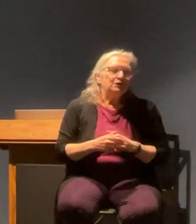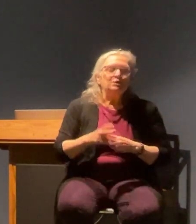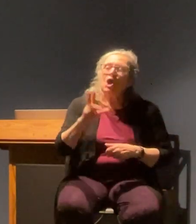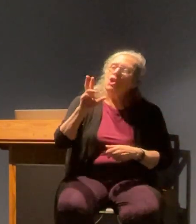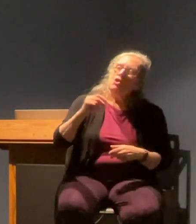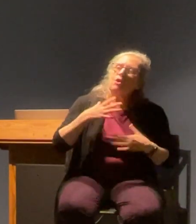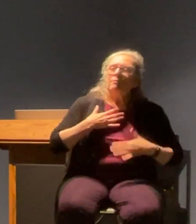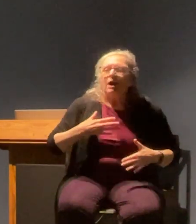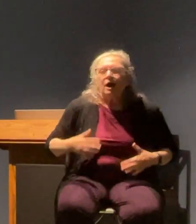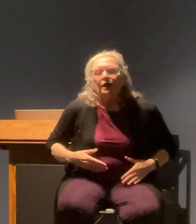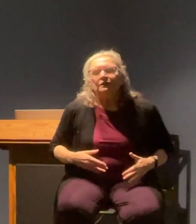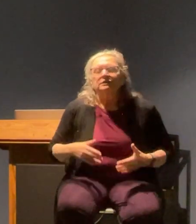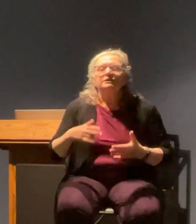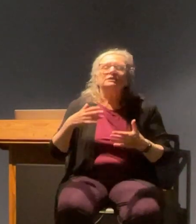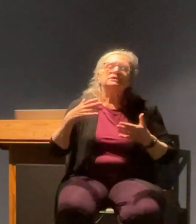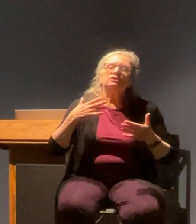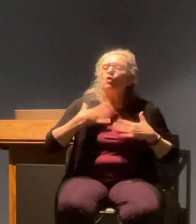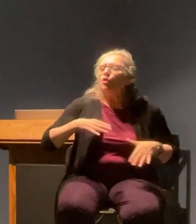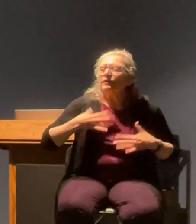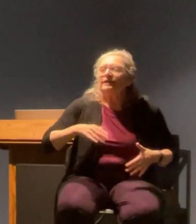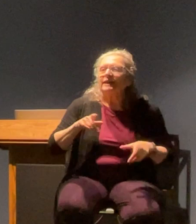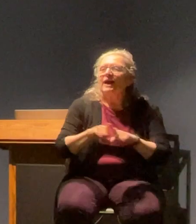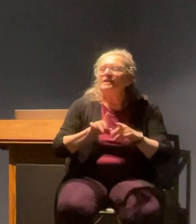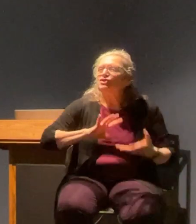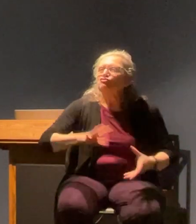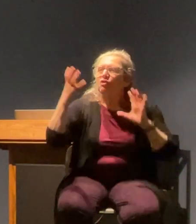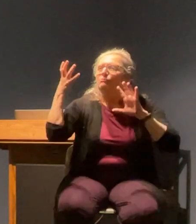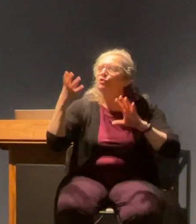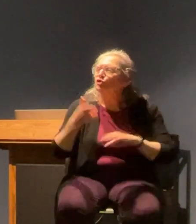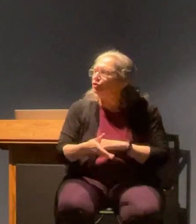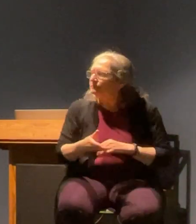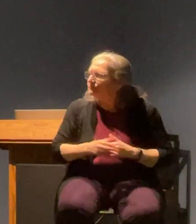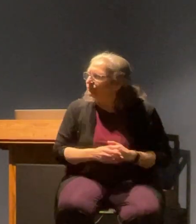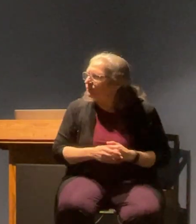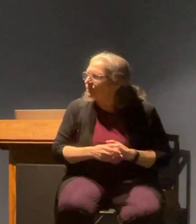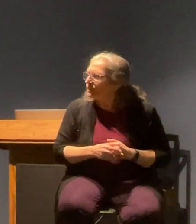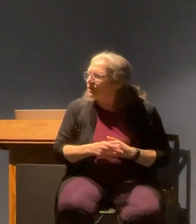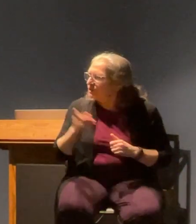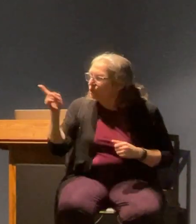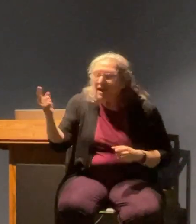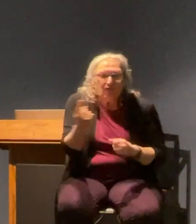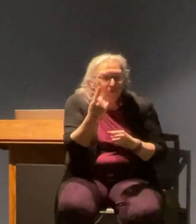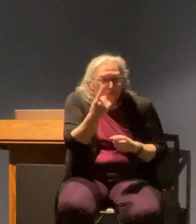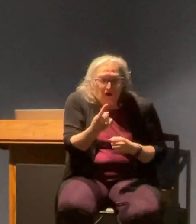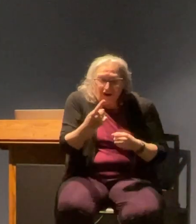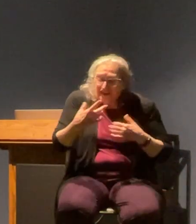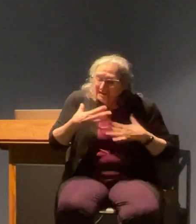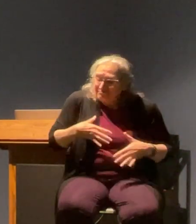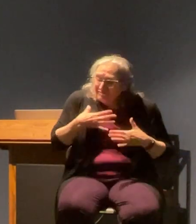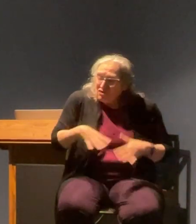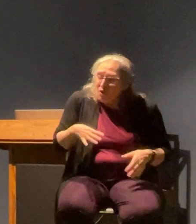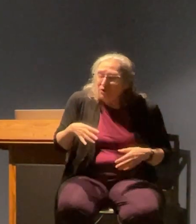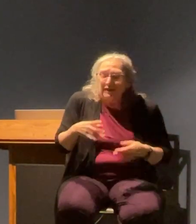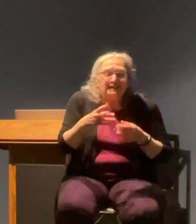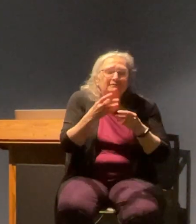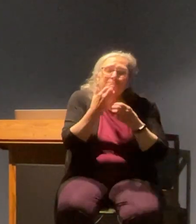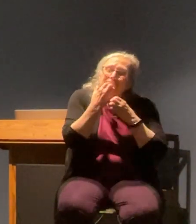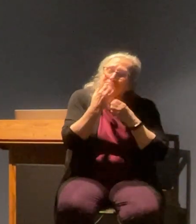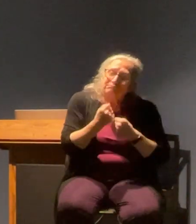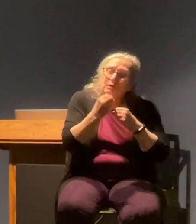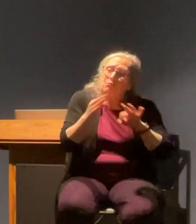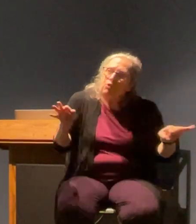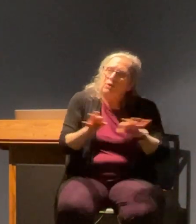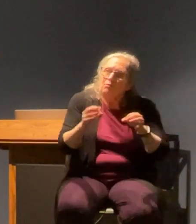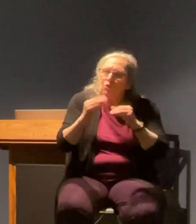as Disruptor, do you have one article of clothing that has mattered to you more than any other in your